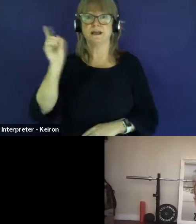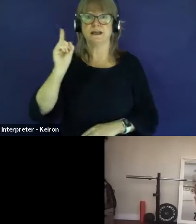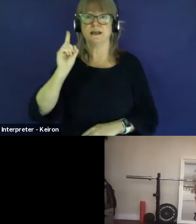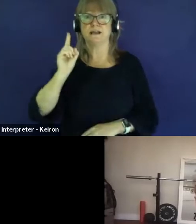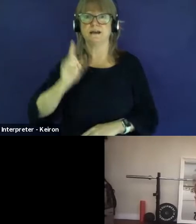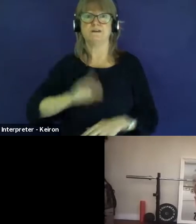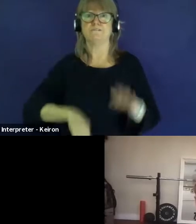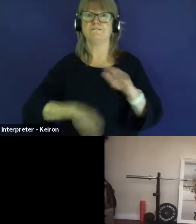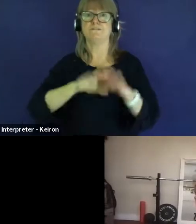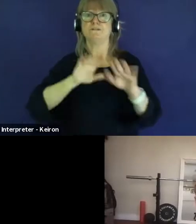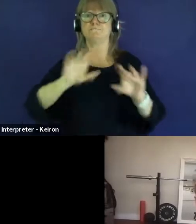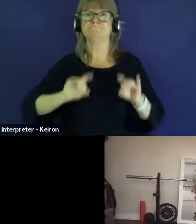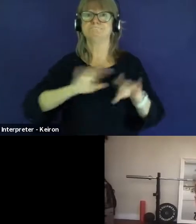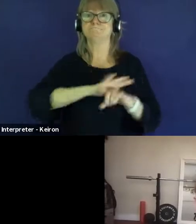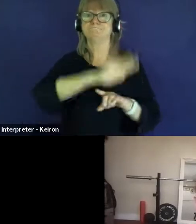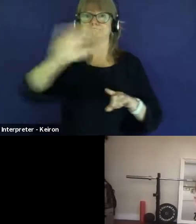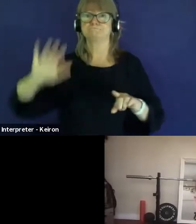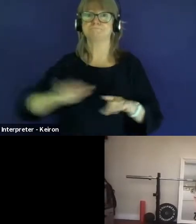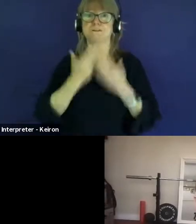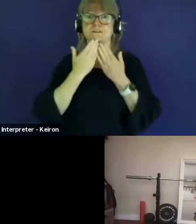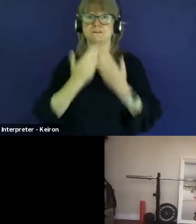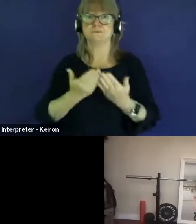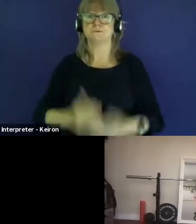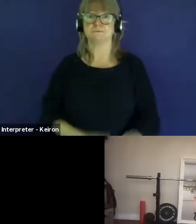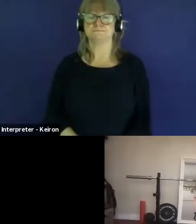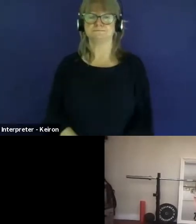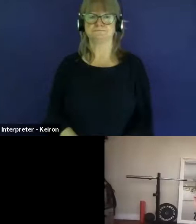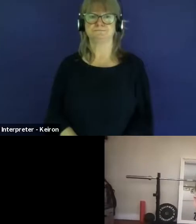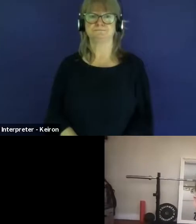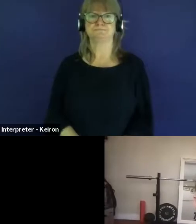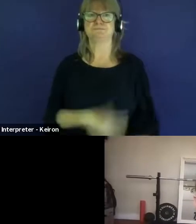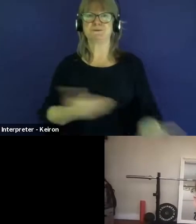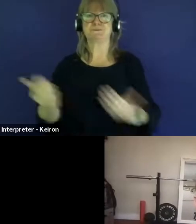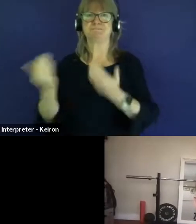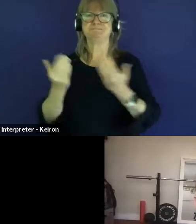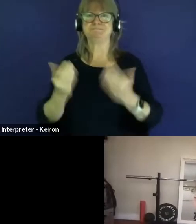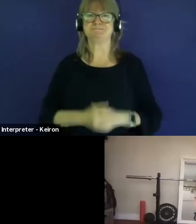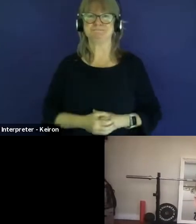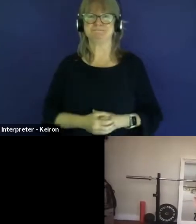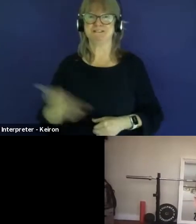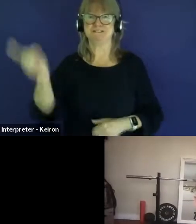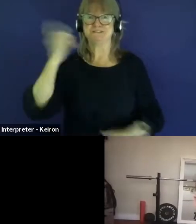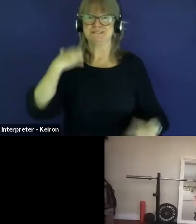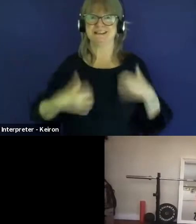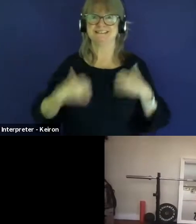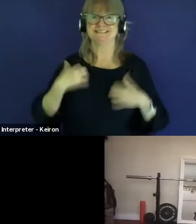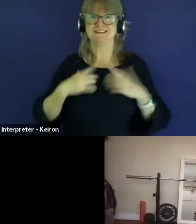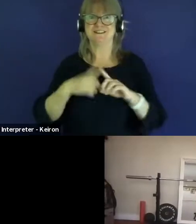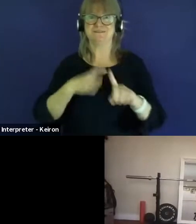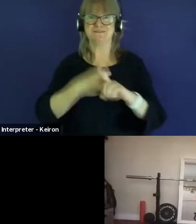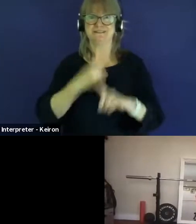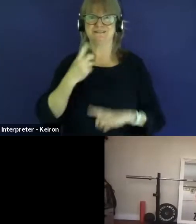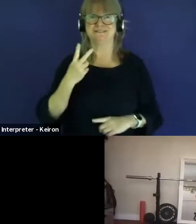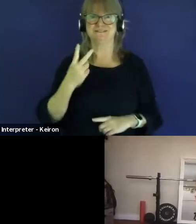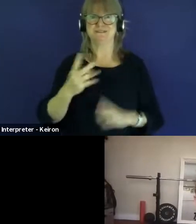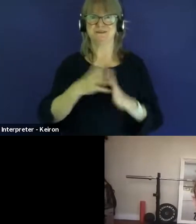lands here, and thank you. Welcome, everyone. Today's really exciting for week two of